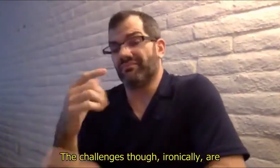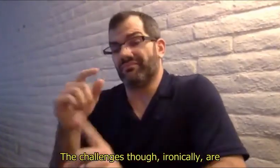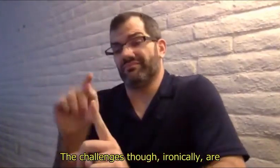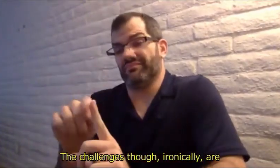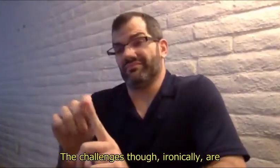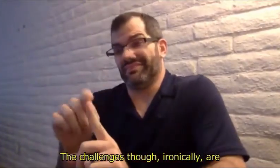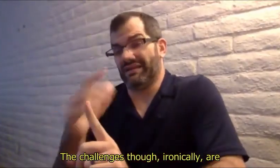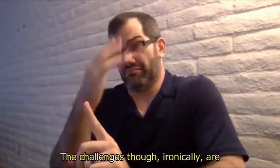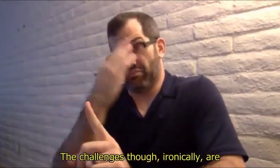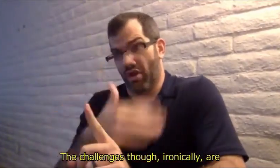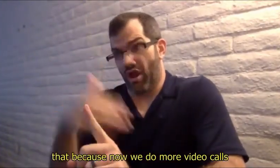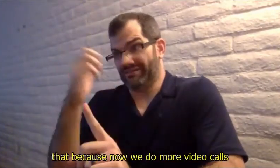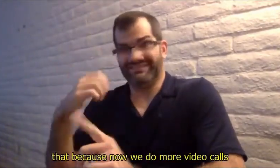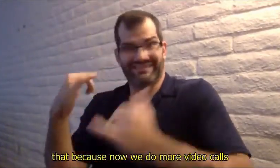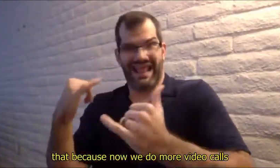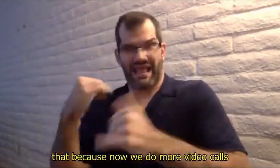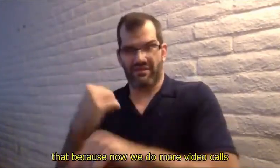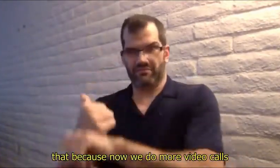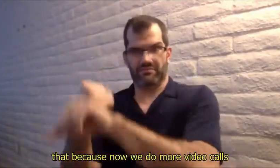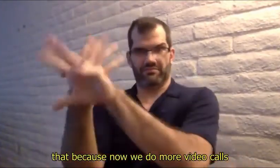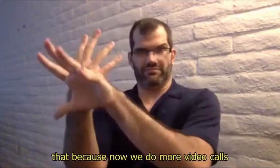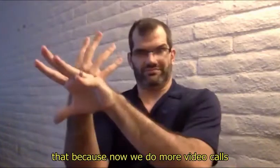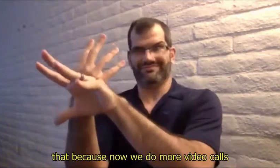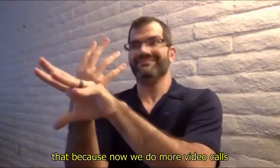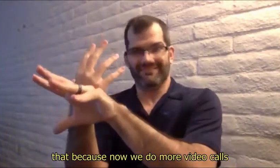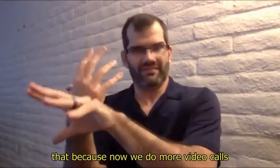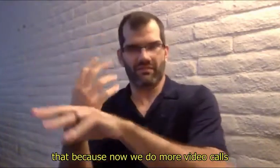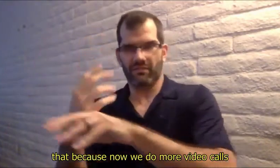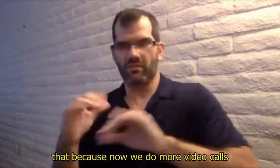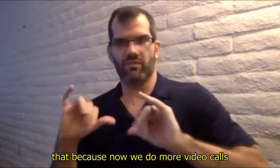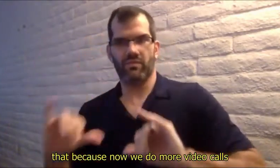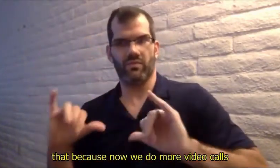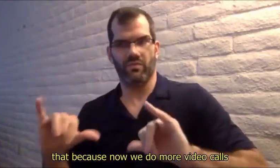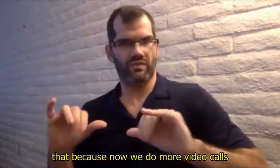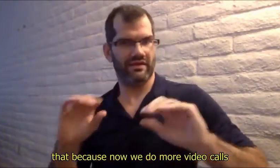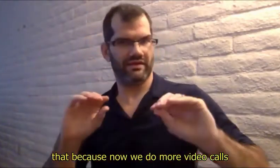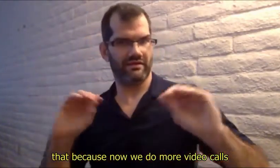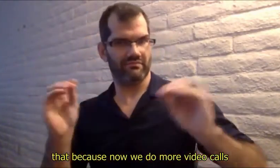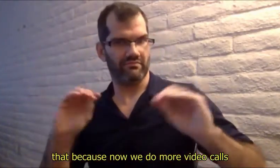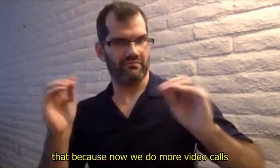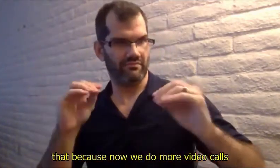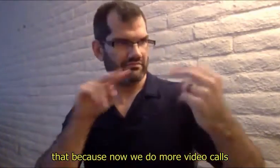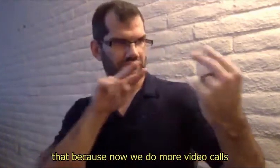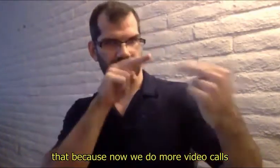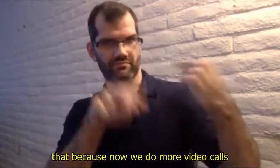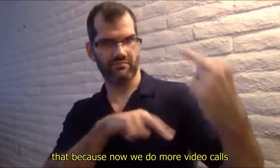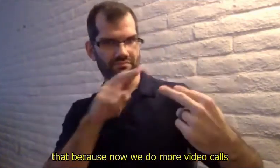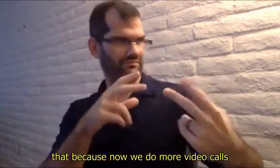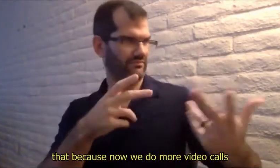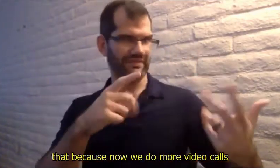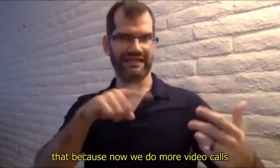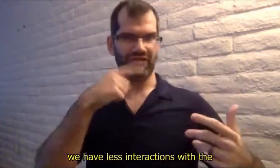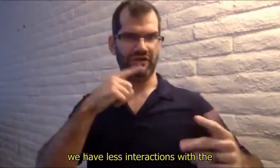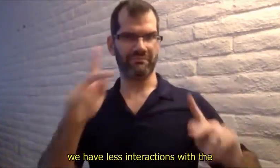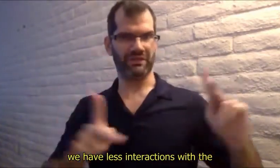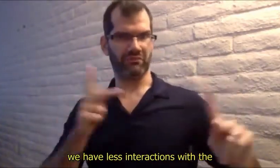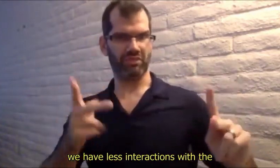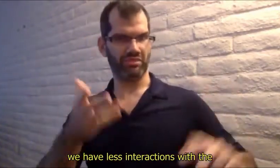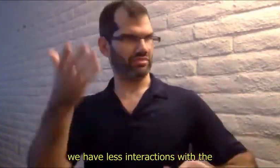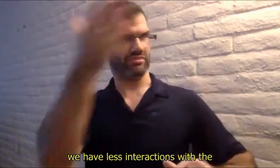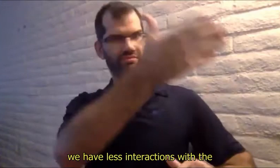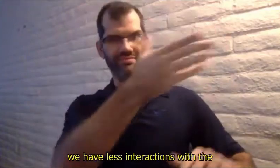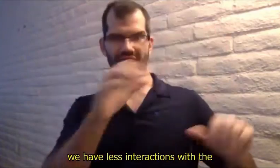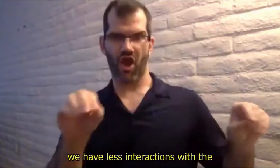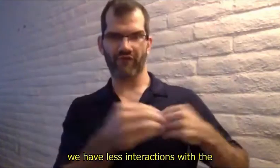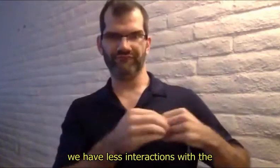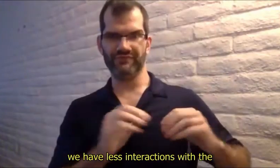ironically, are that because now we do more video calls, we have